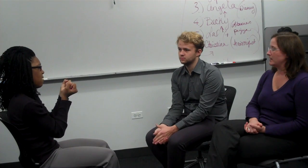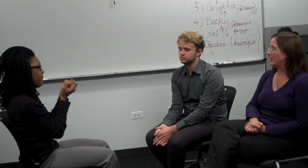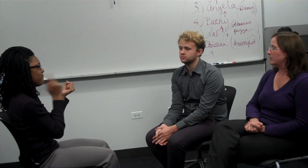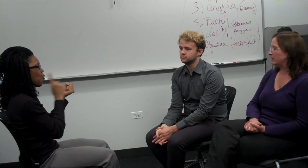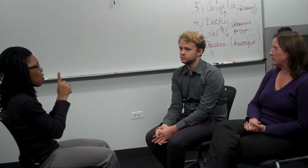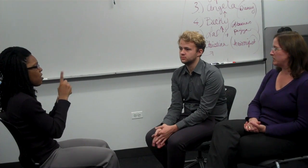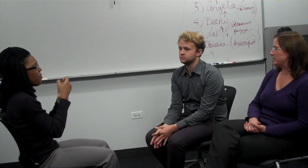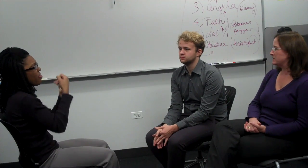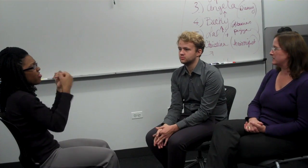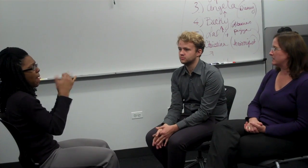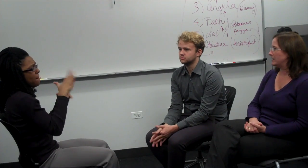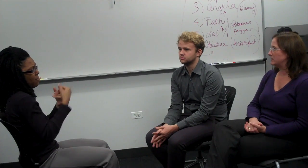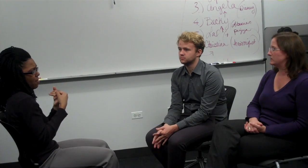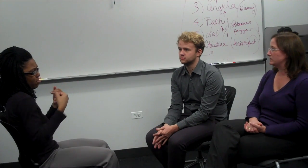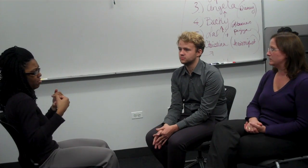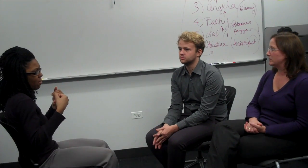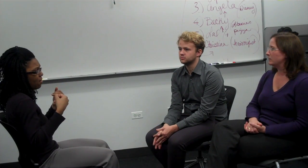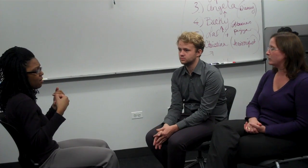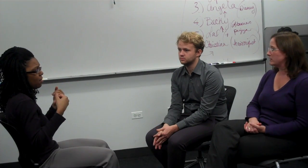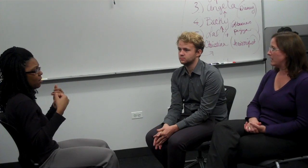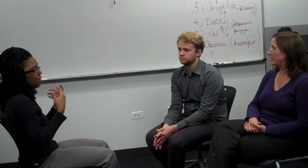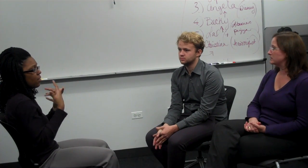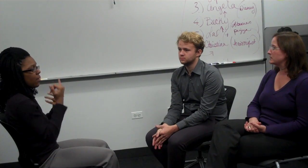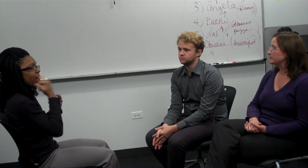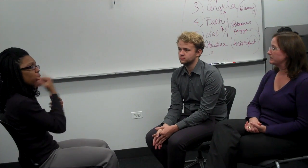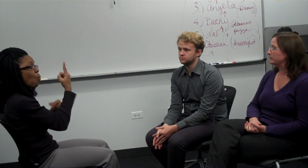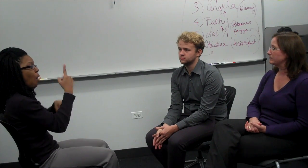I would help them with the basic sign for their lines.